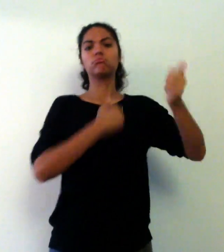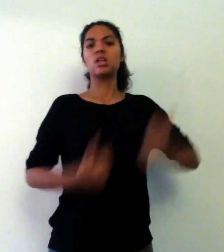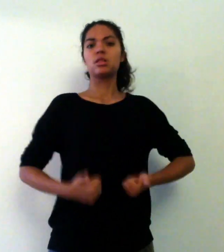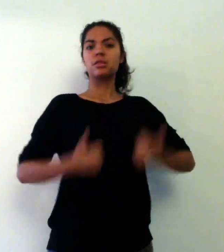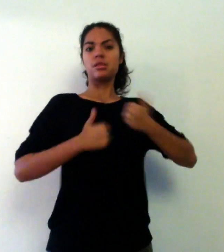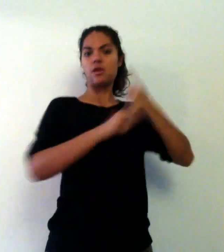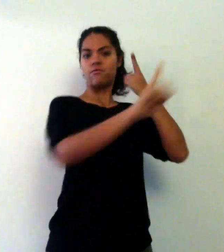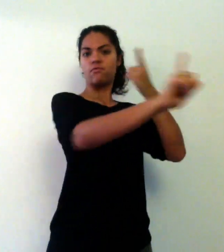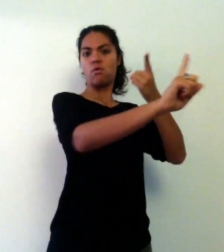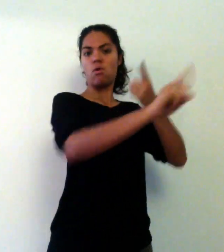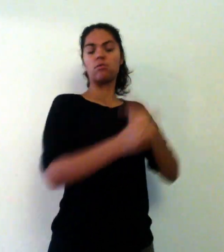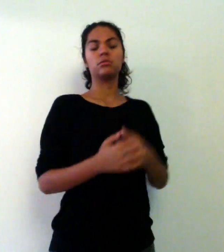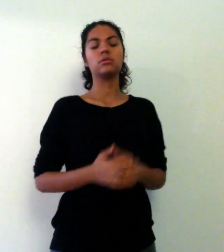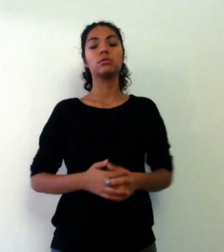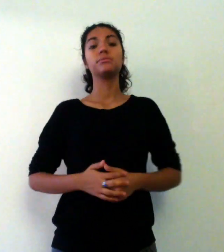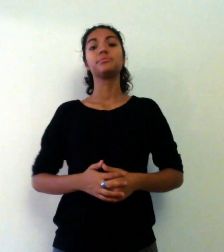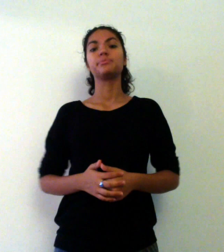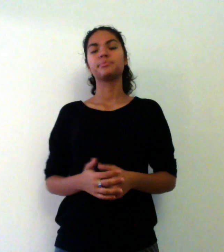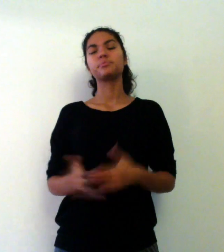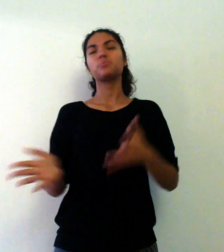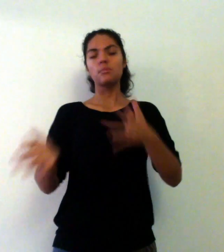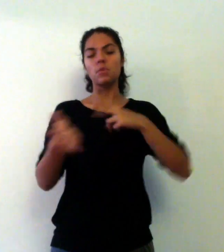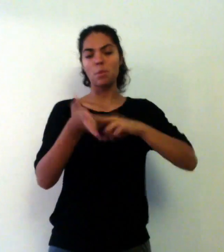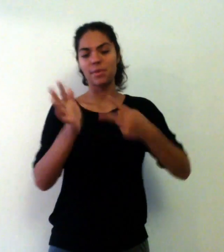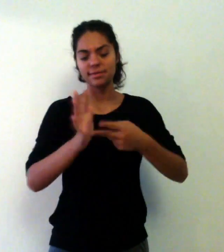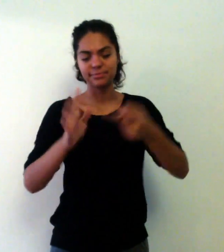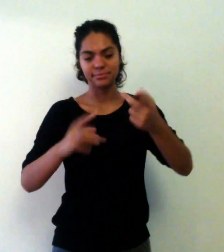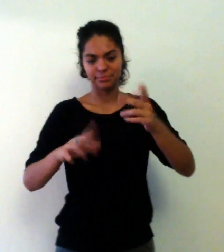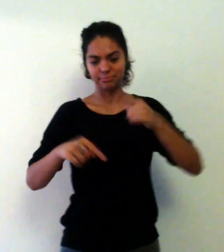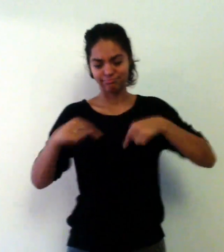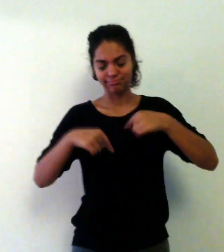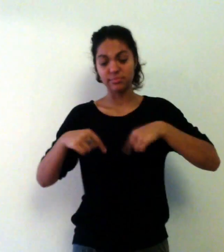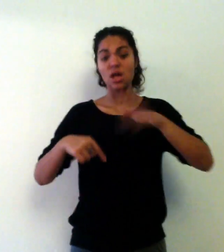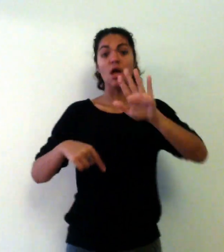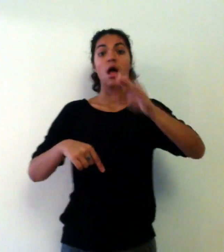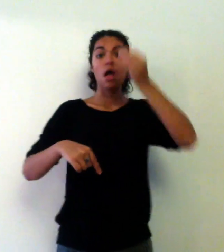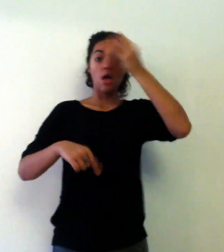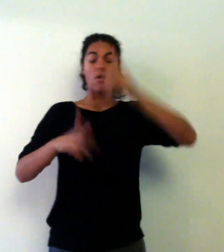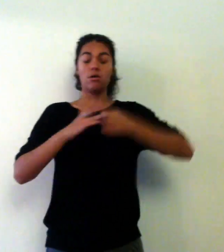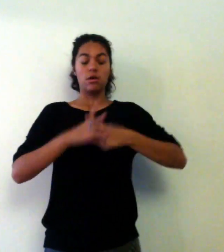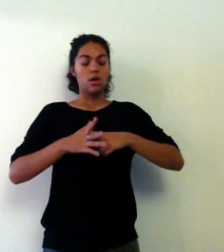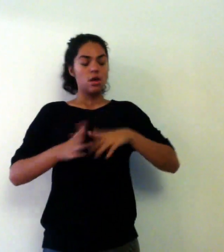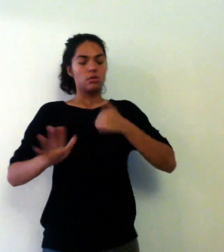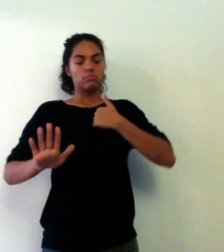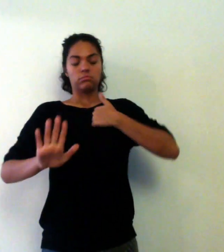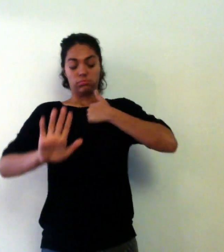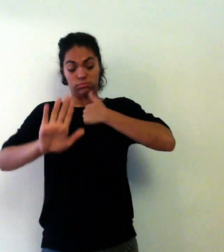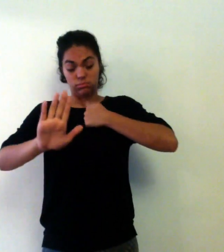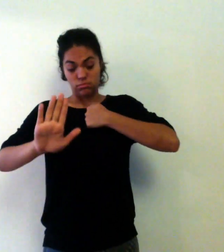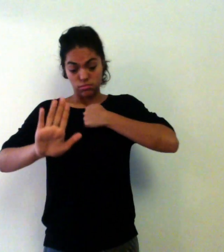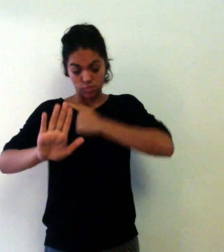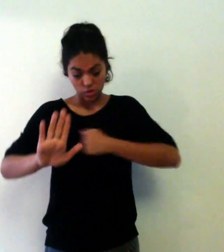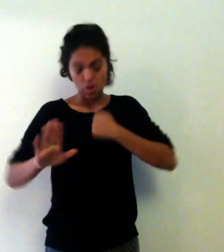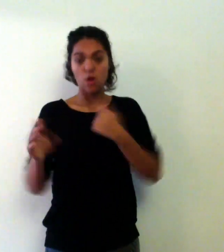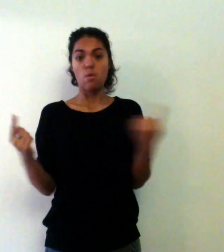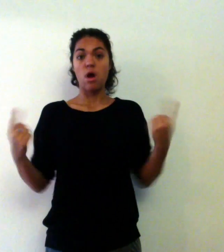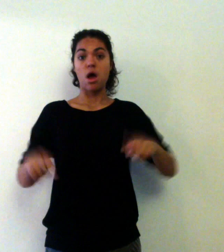seriously. You have to take it in the spirit in which I've said it. I am truly sorry for what has happened today in